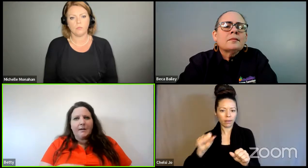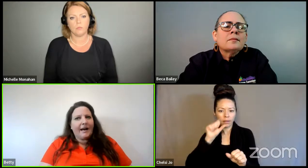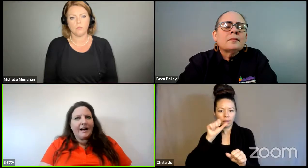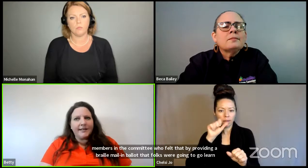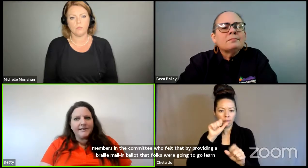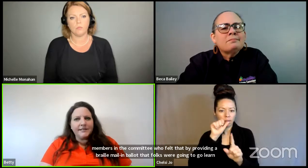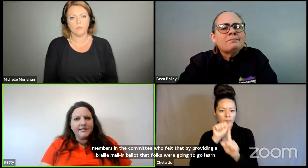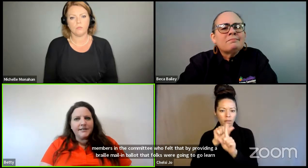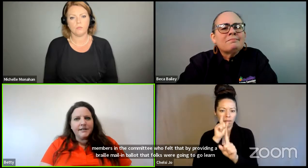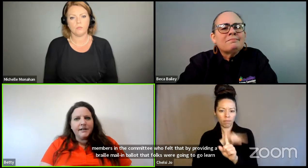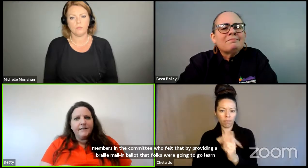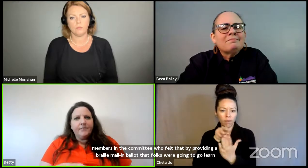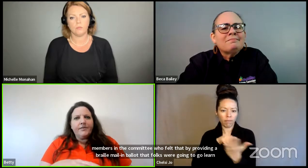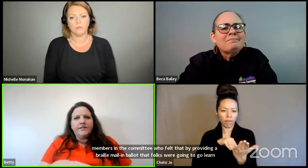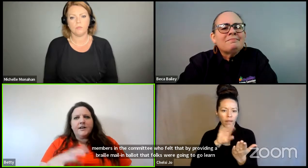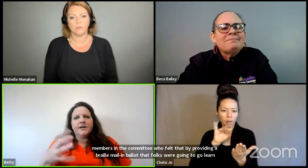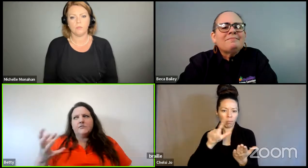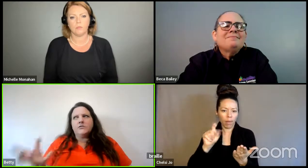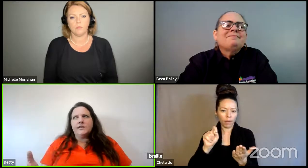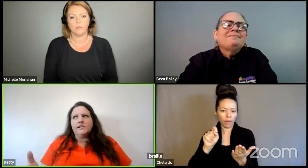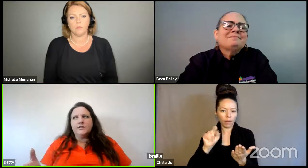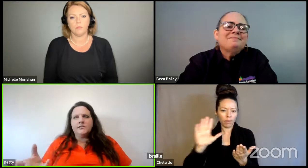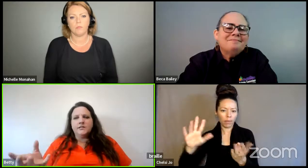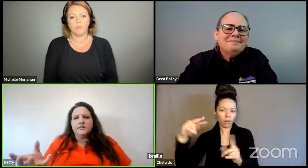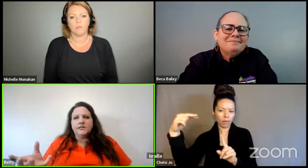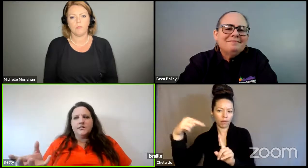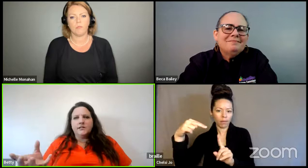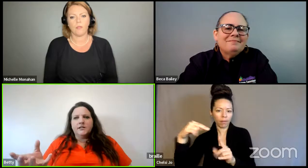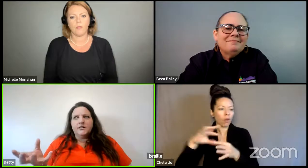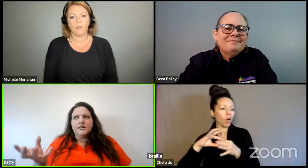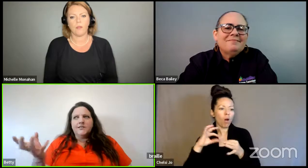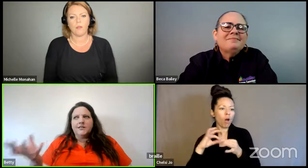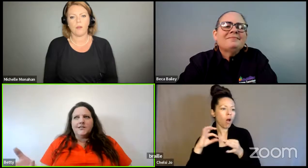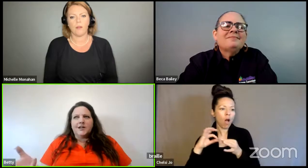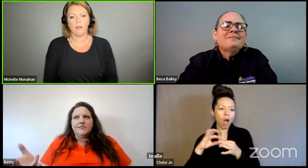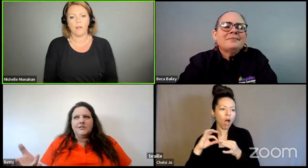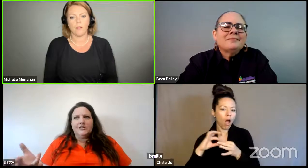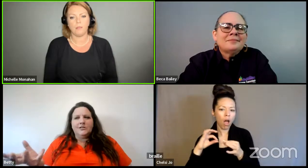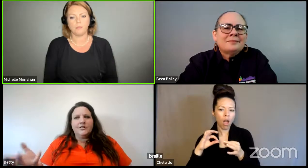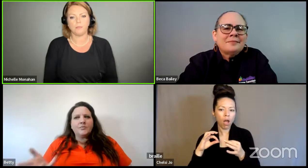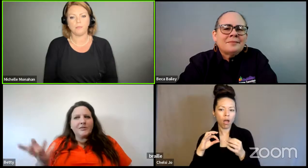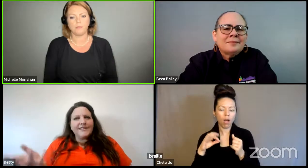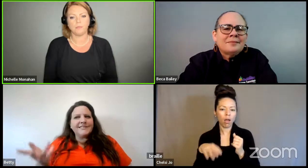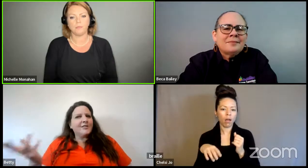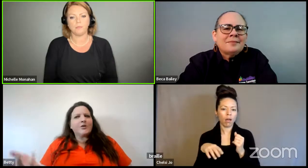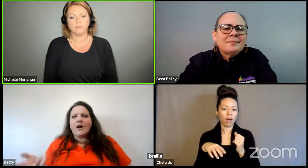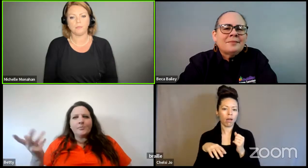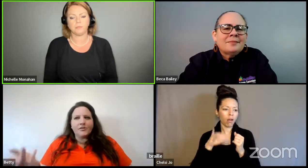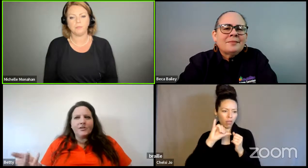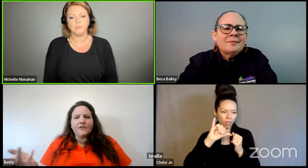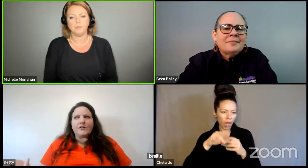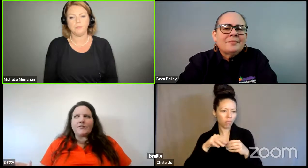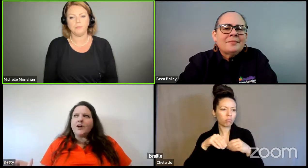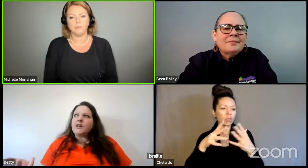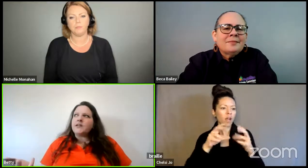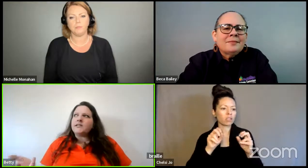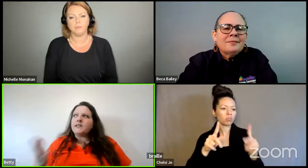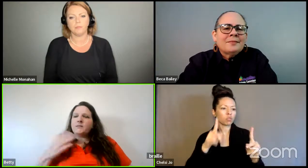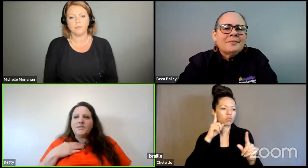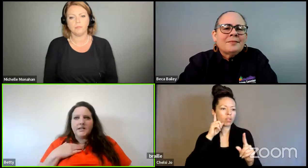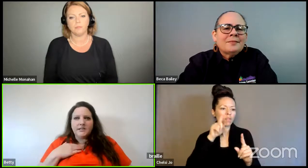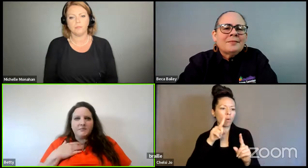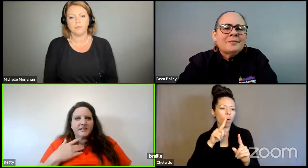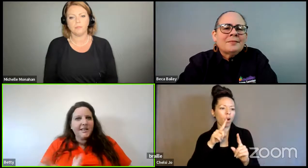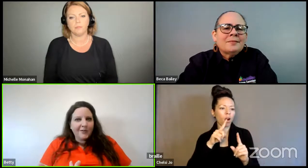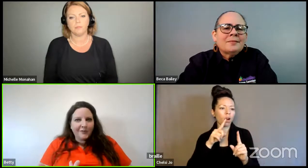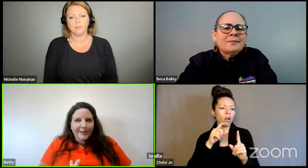out that ballot. They thought, well, here's this, this provides another opportunity for fraud. And